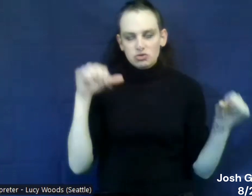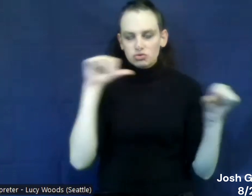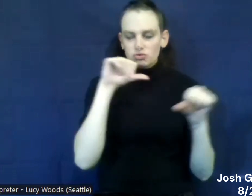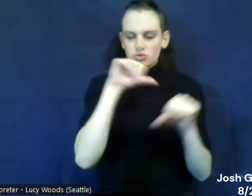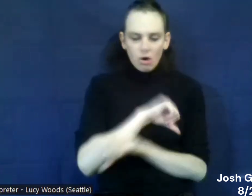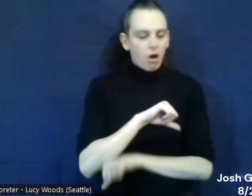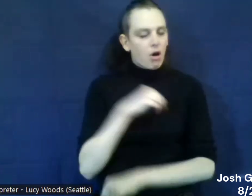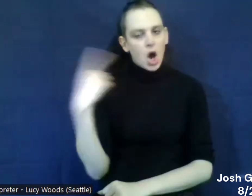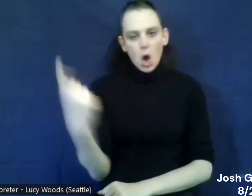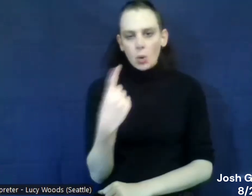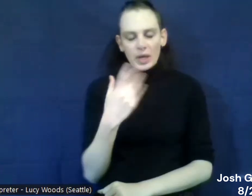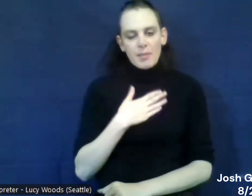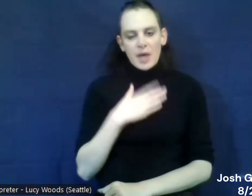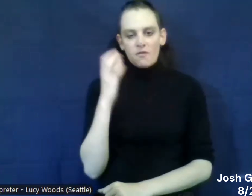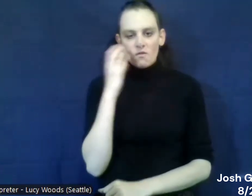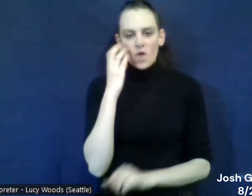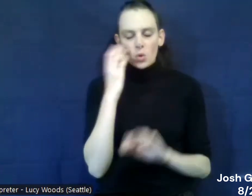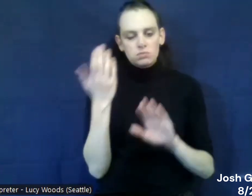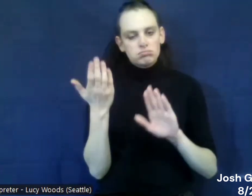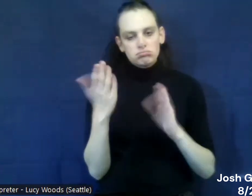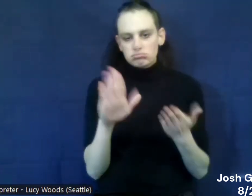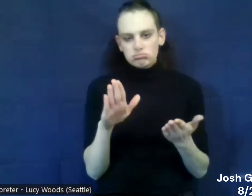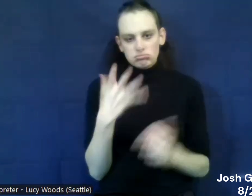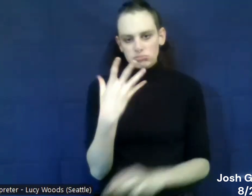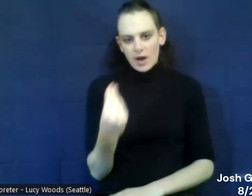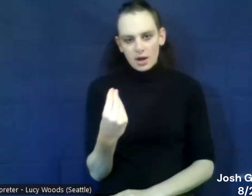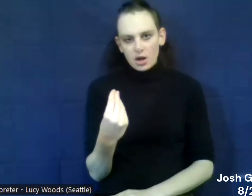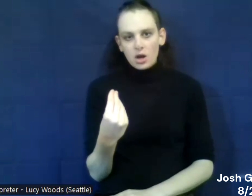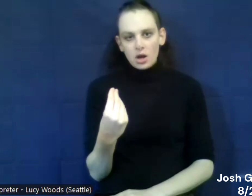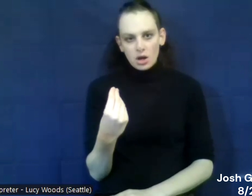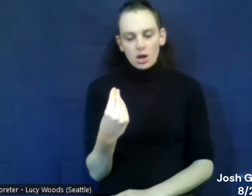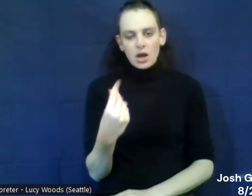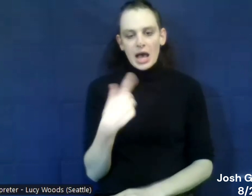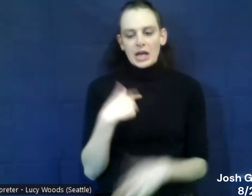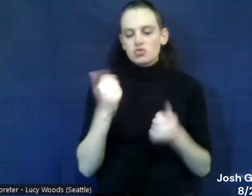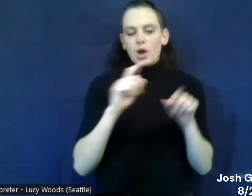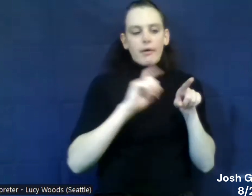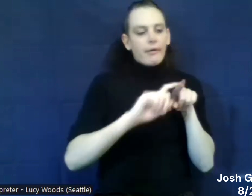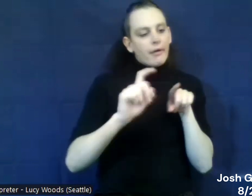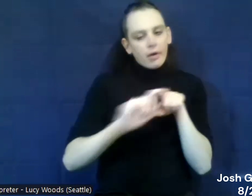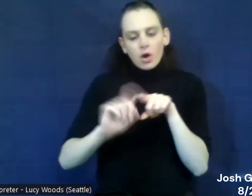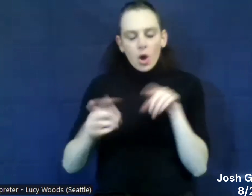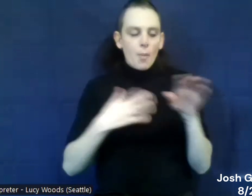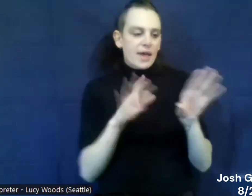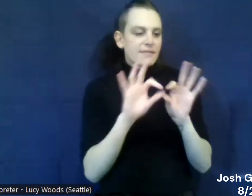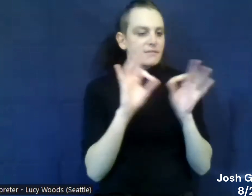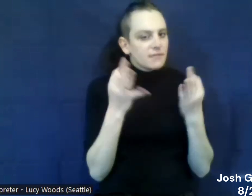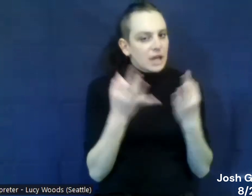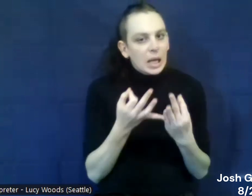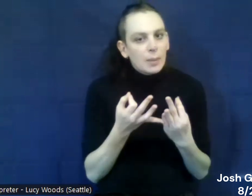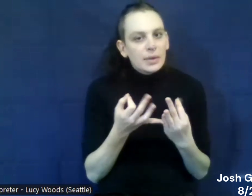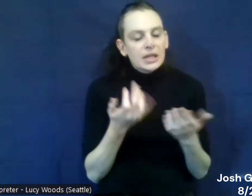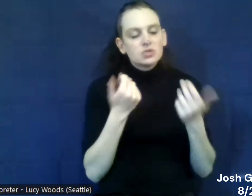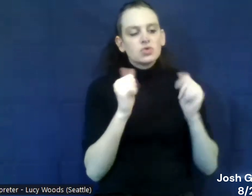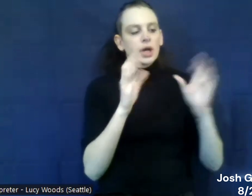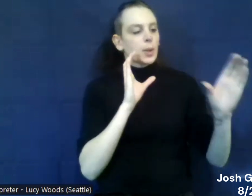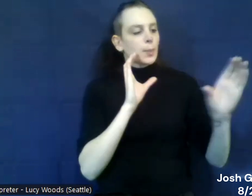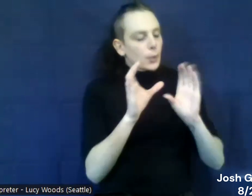my phone was dead. I was like trying to calm my family and explain, like trying to like communicate